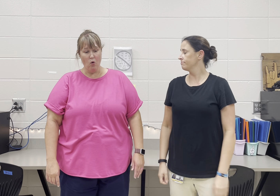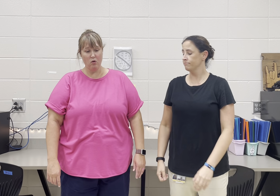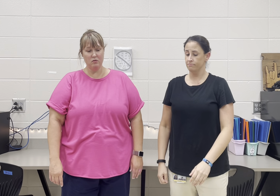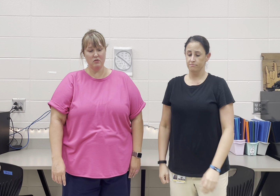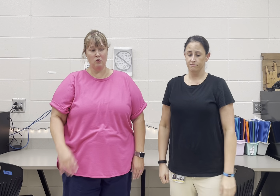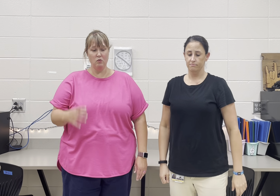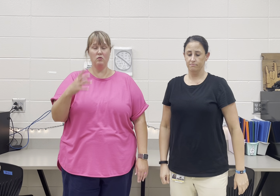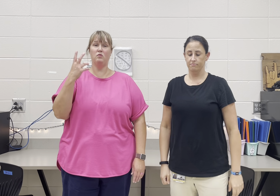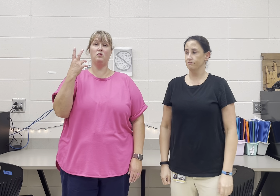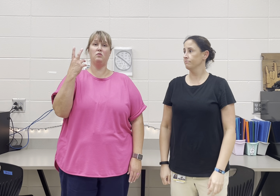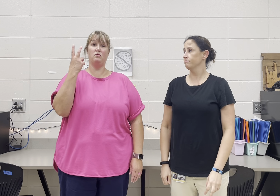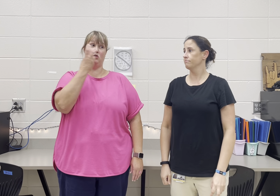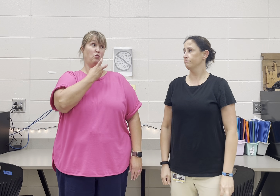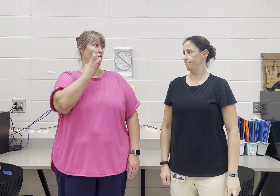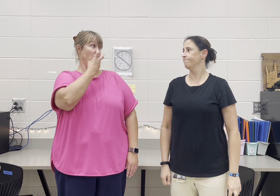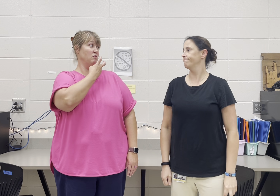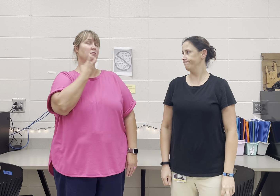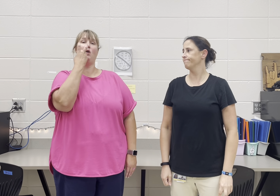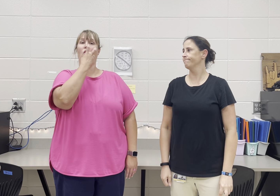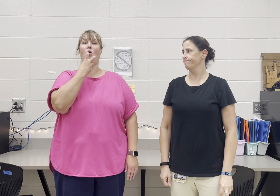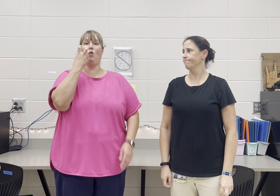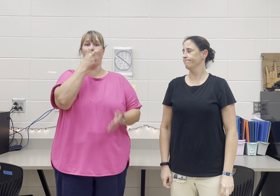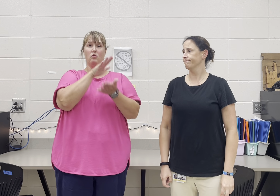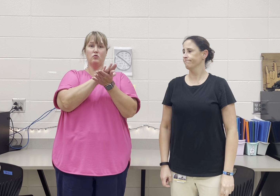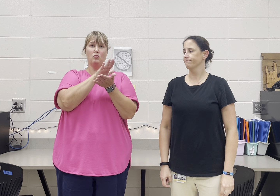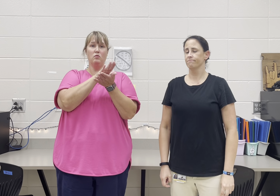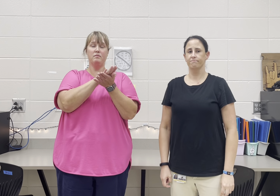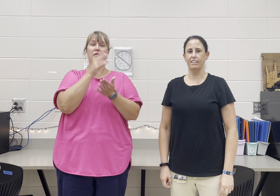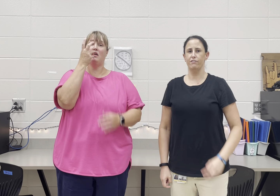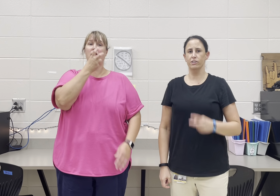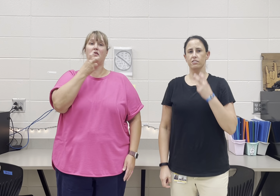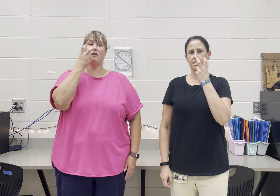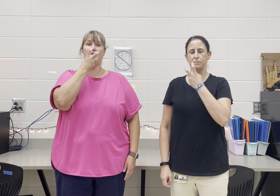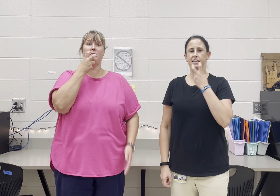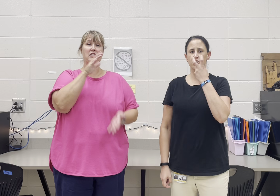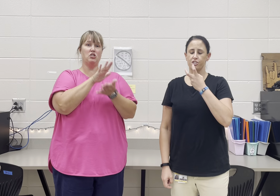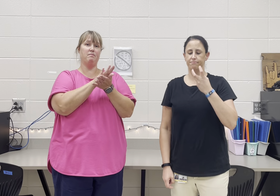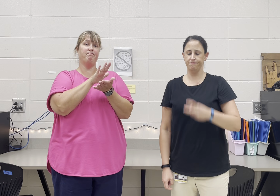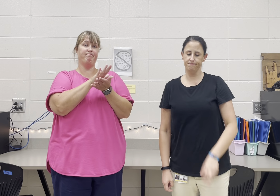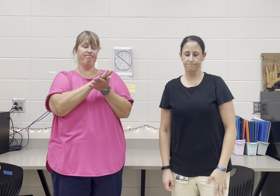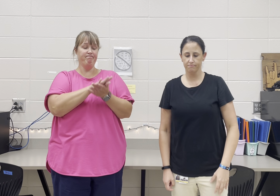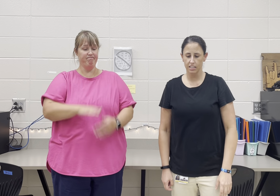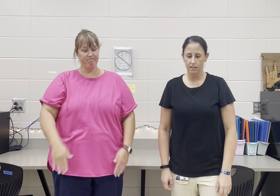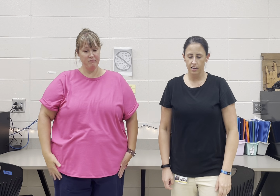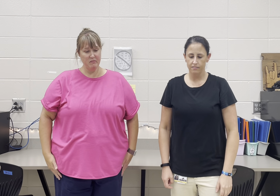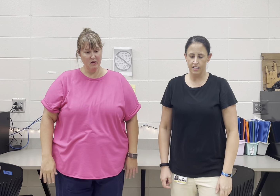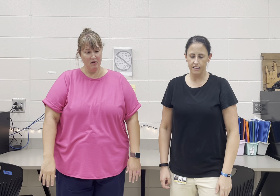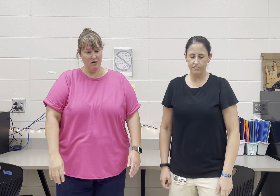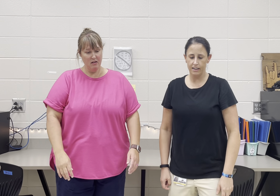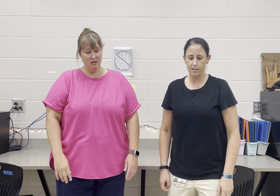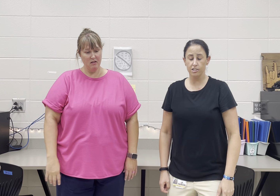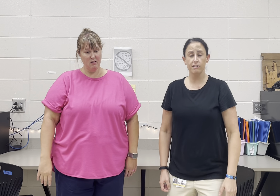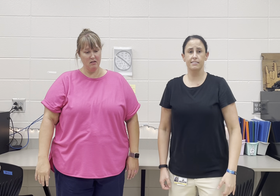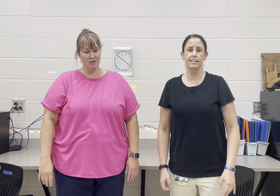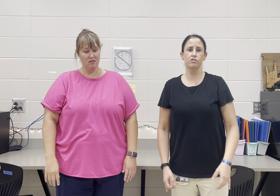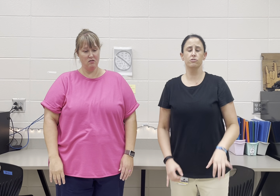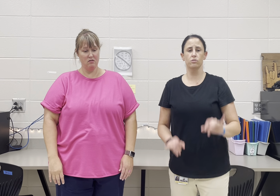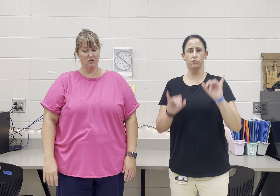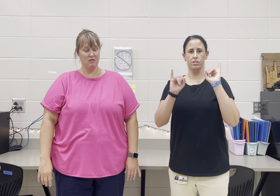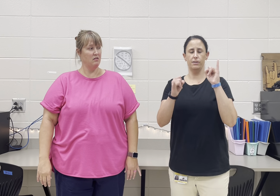Oral school. Do you do oral? Mm-hmm. Oral school. They focus on speech. Mm-hmm. Then there's a residential school, so you have